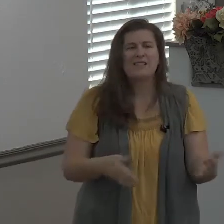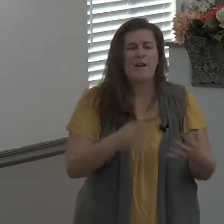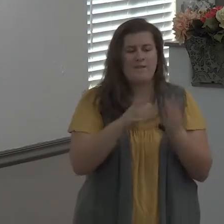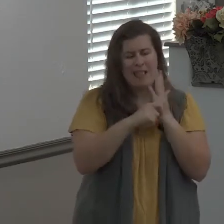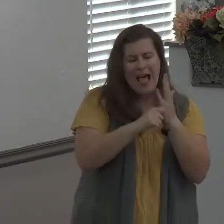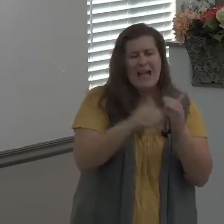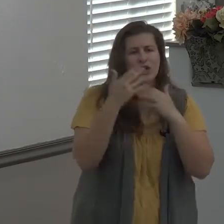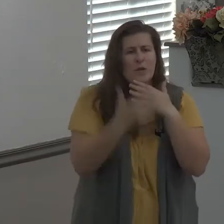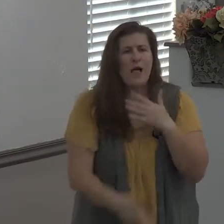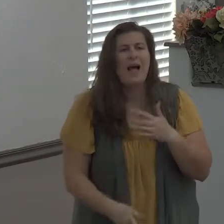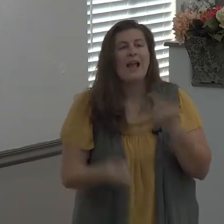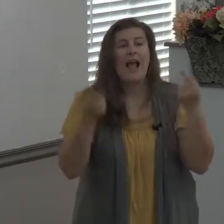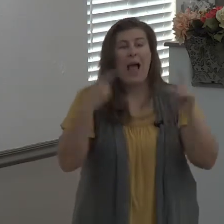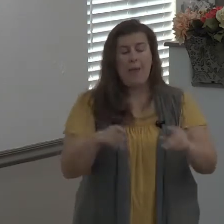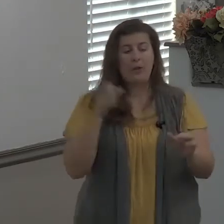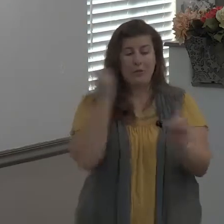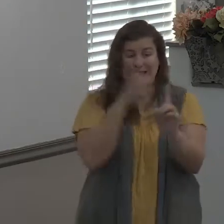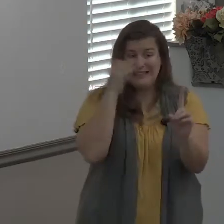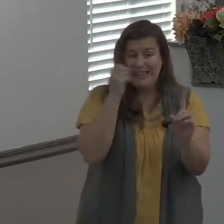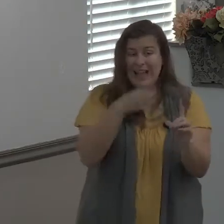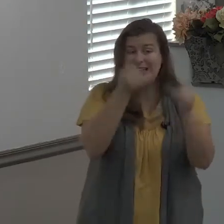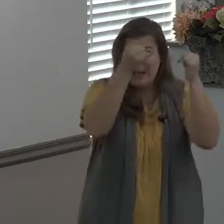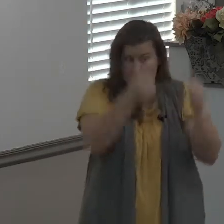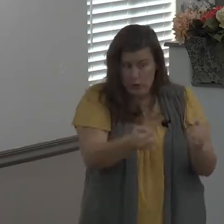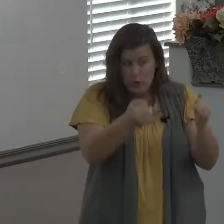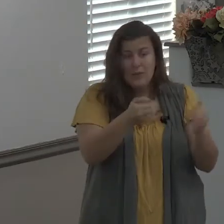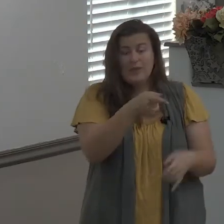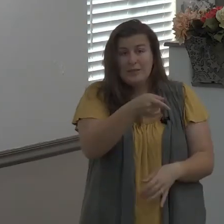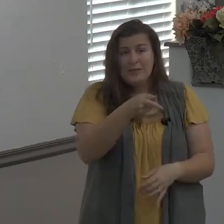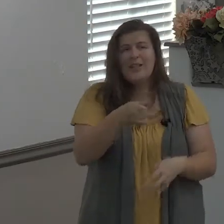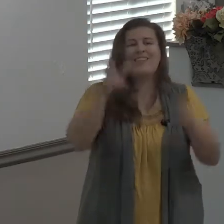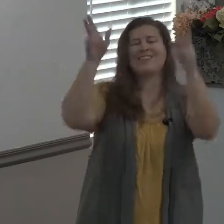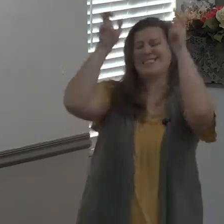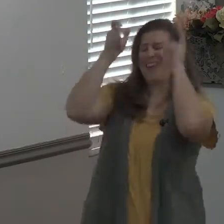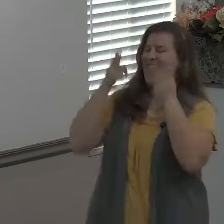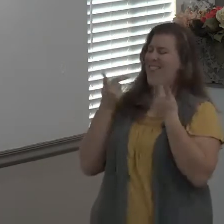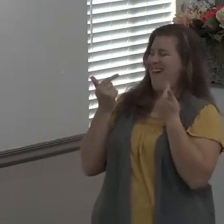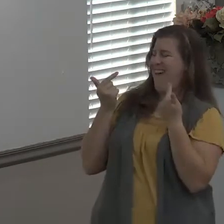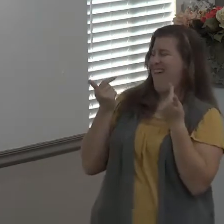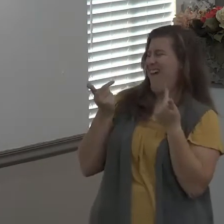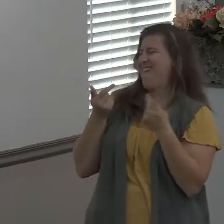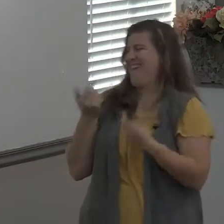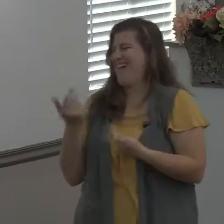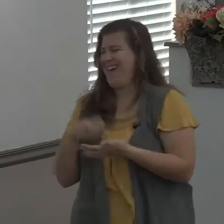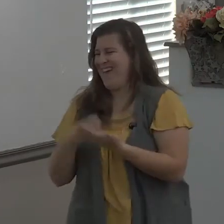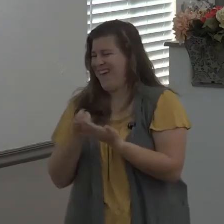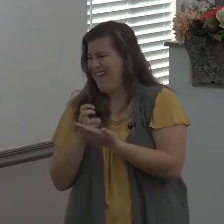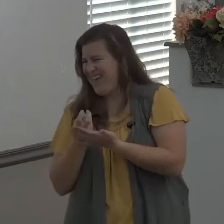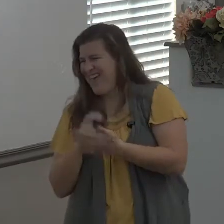about is that we're not wrestling against flesh and blood, because when we attack the individual,